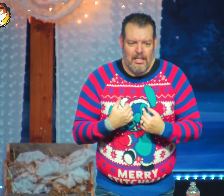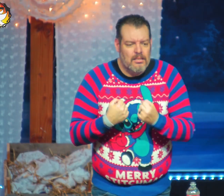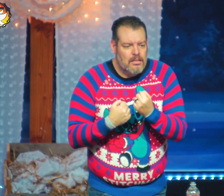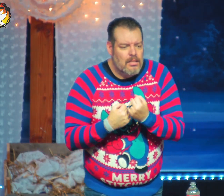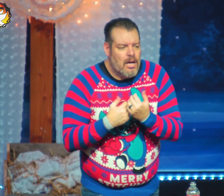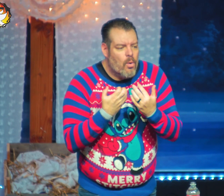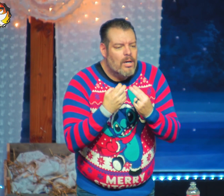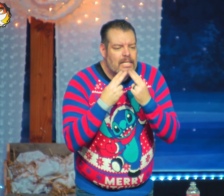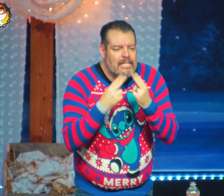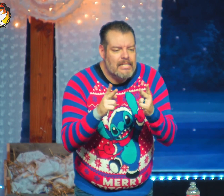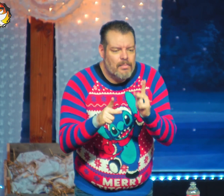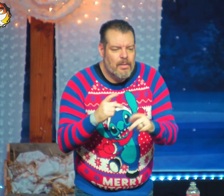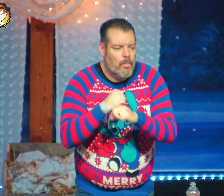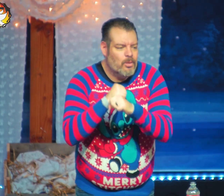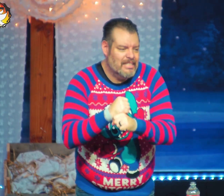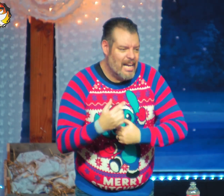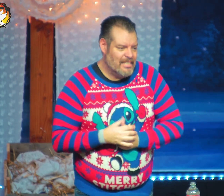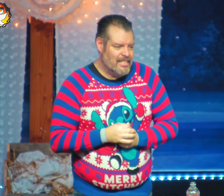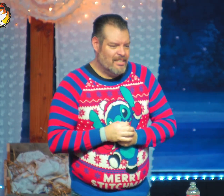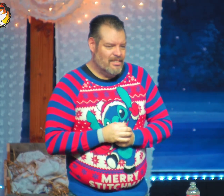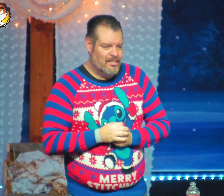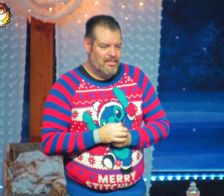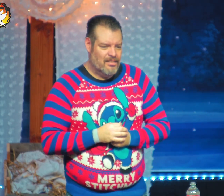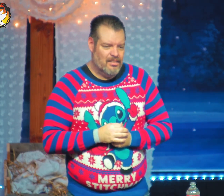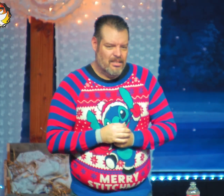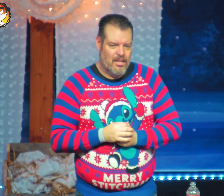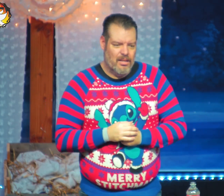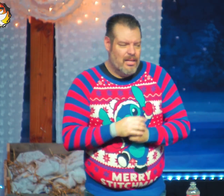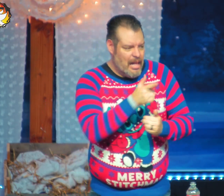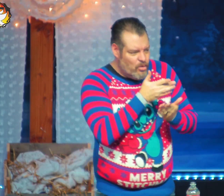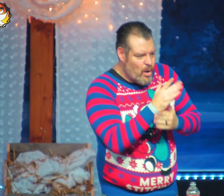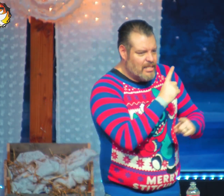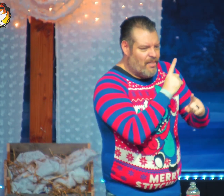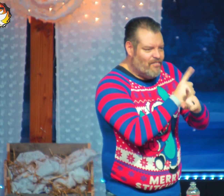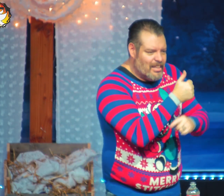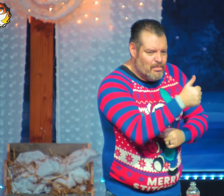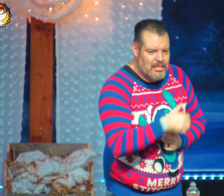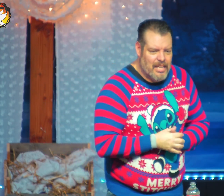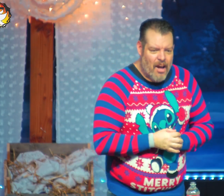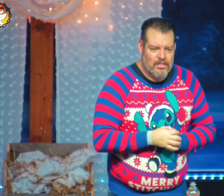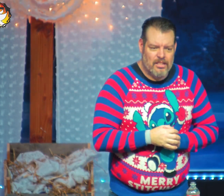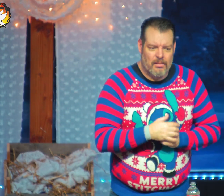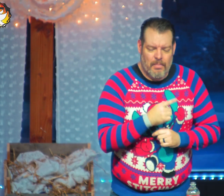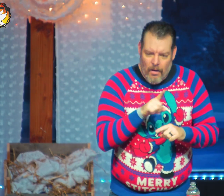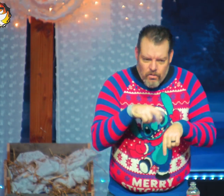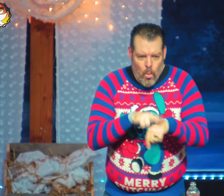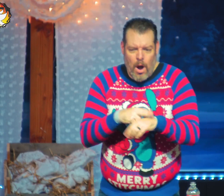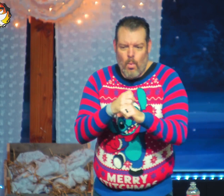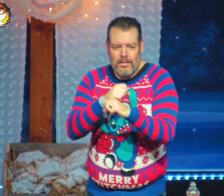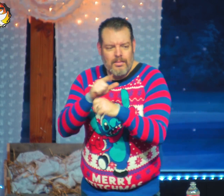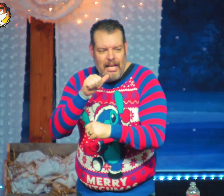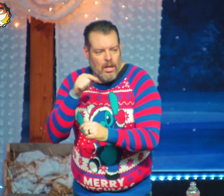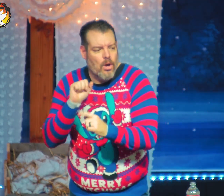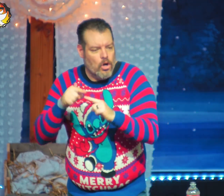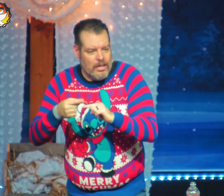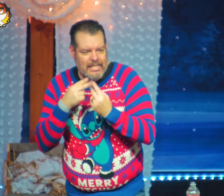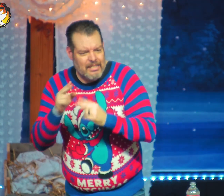quarrels and fights, and I support this side, I'm on this side, I hate this side, and all the rebellion.